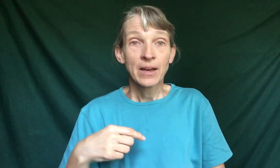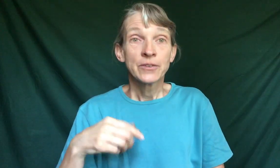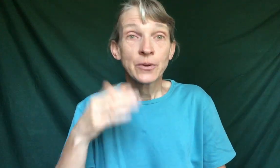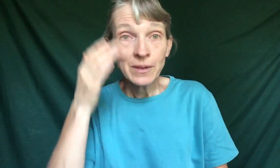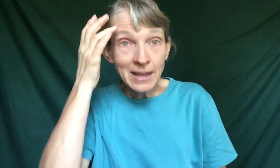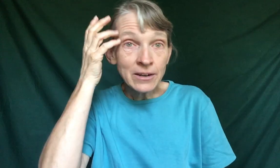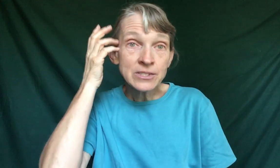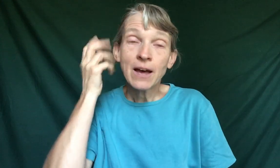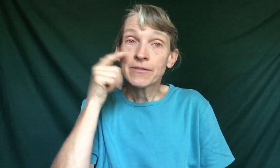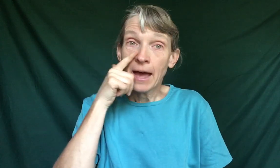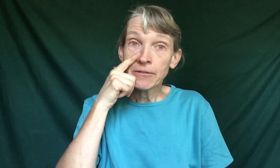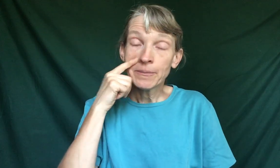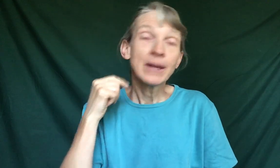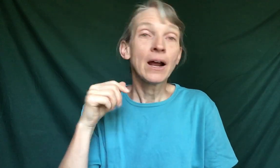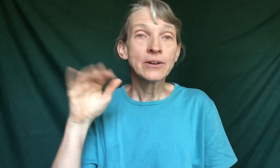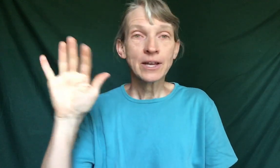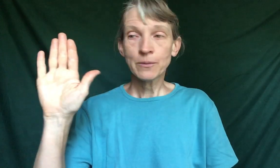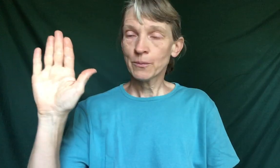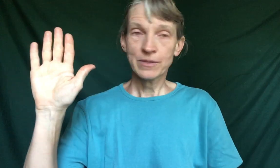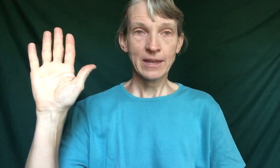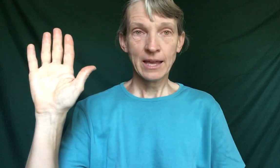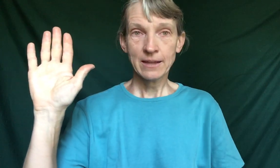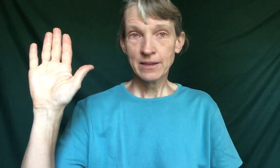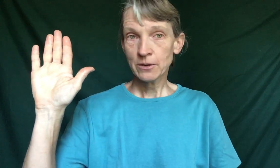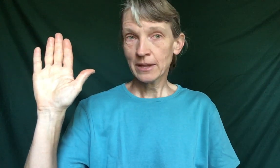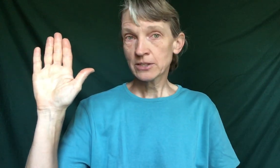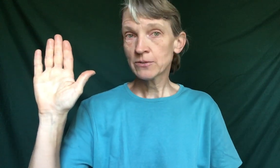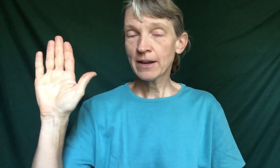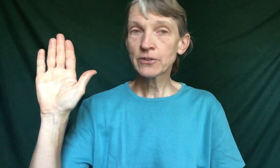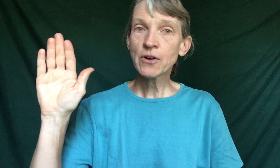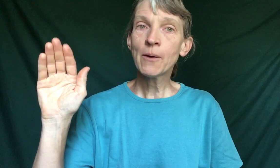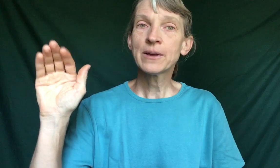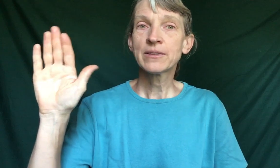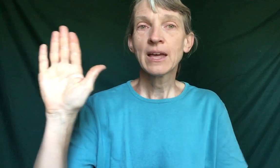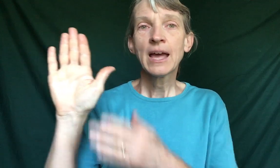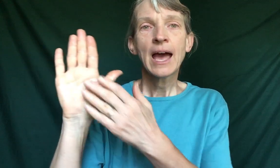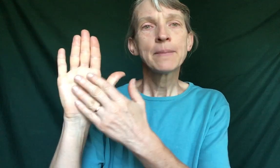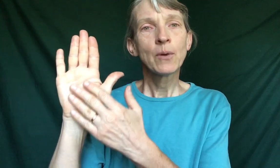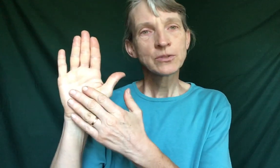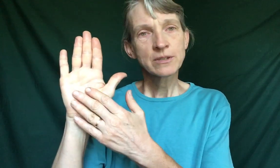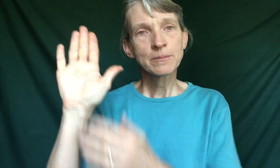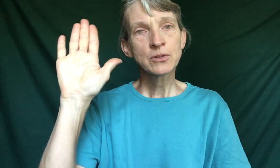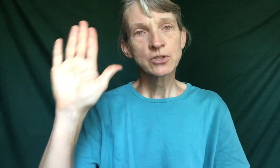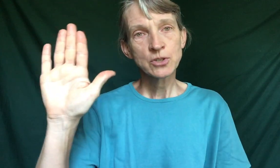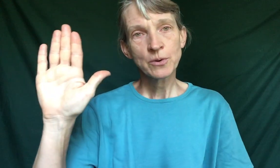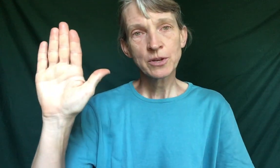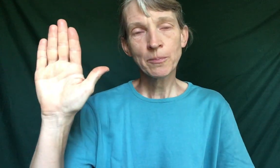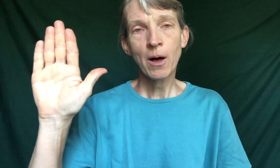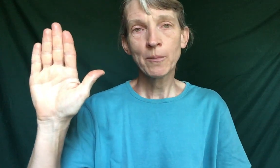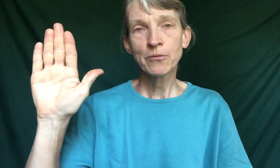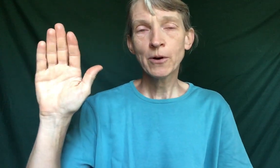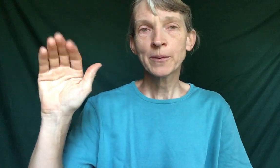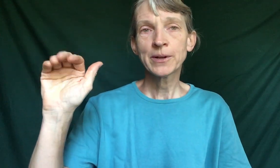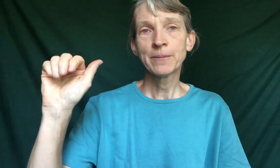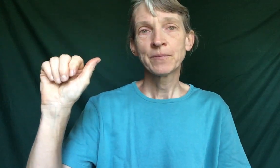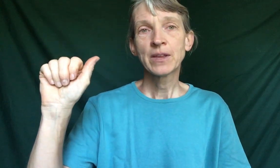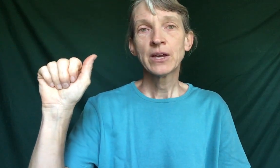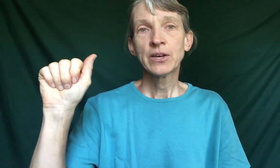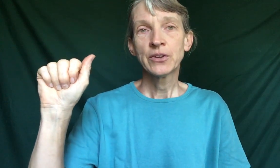So the letters of the alphabet are done with the hand that you like to write or draw with, and most of them you just do with your palm forward.